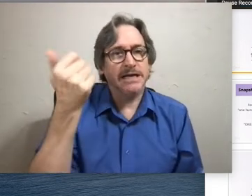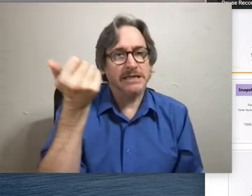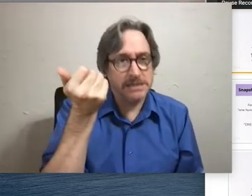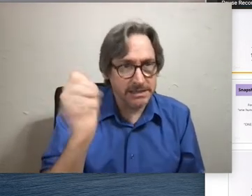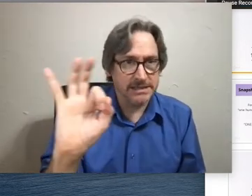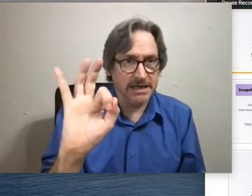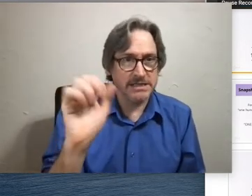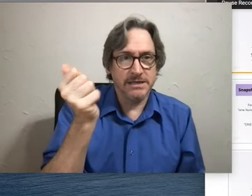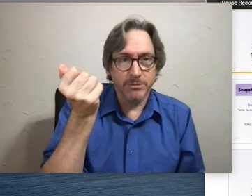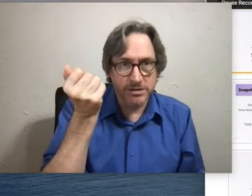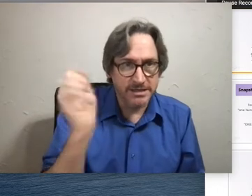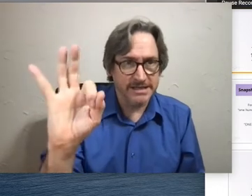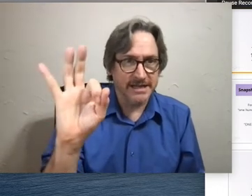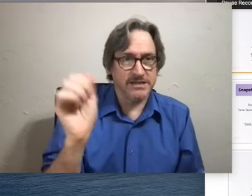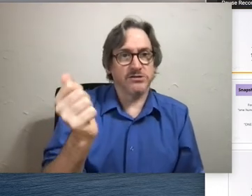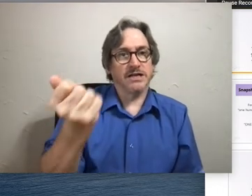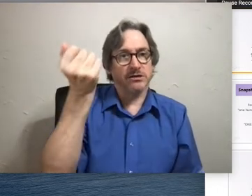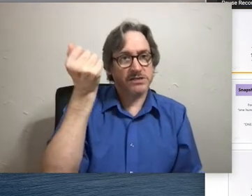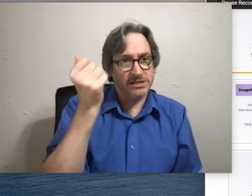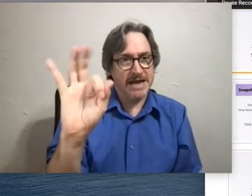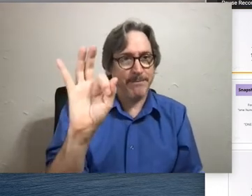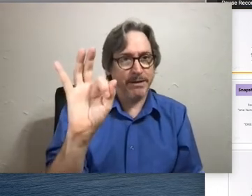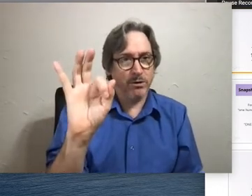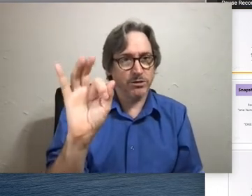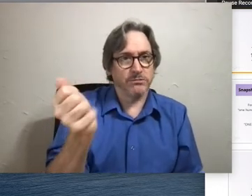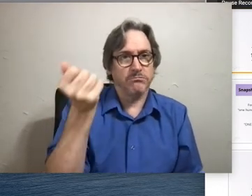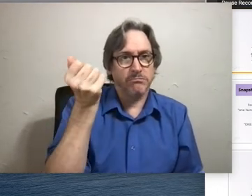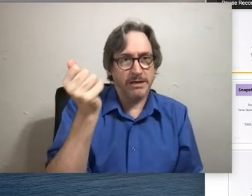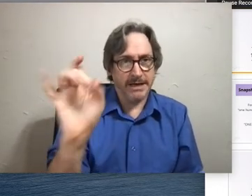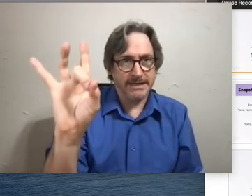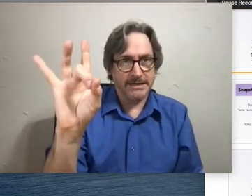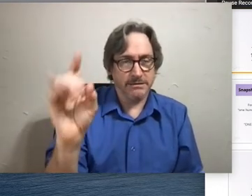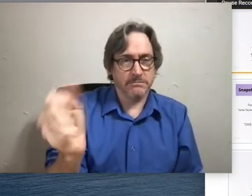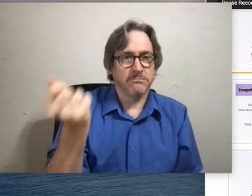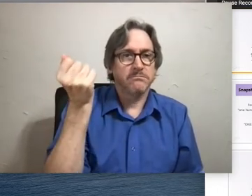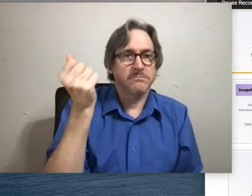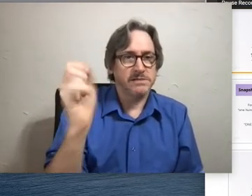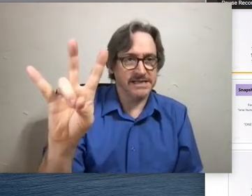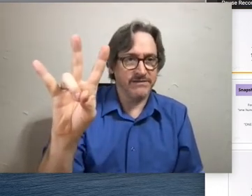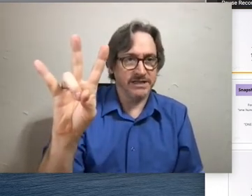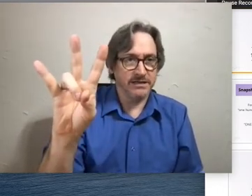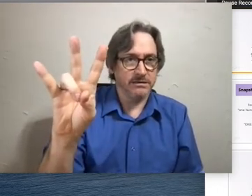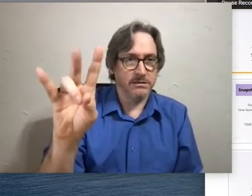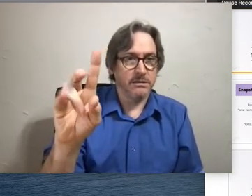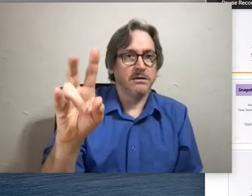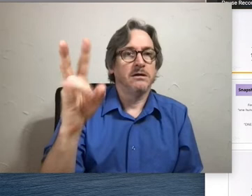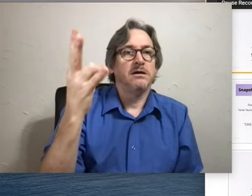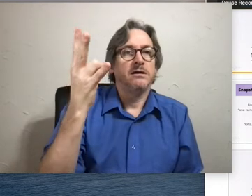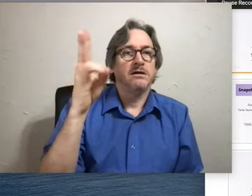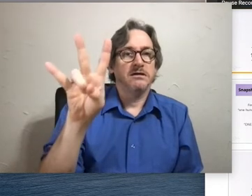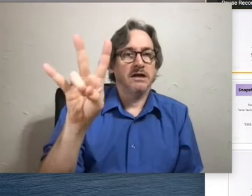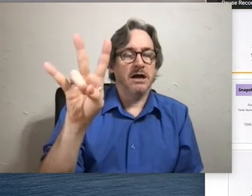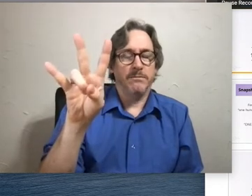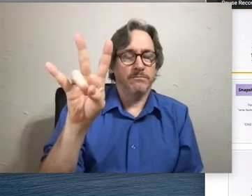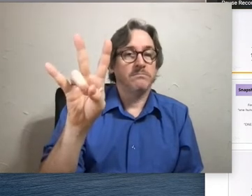essence, it's similar to this, that there's that little snapping motion. 18, 17,